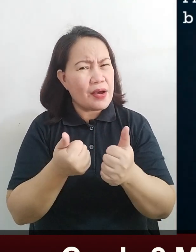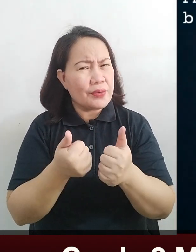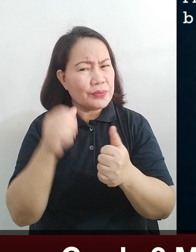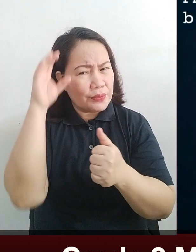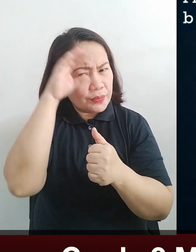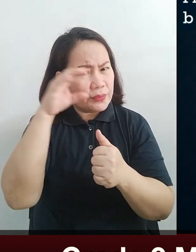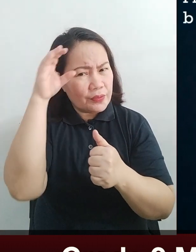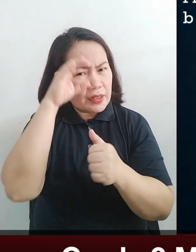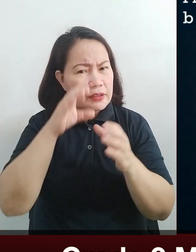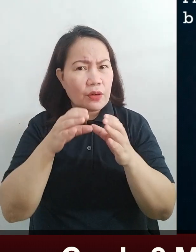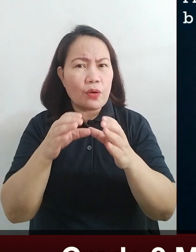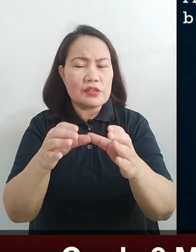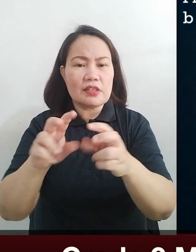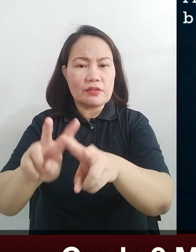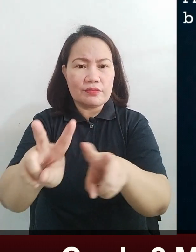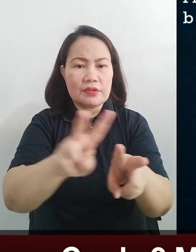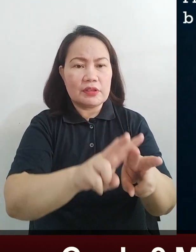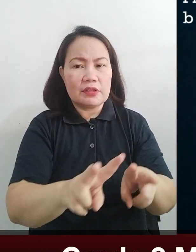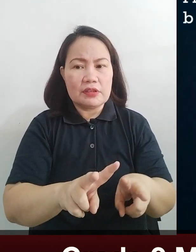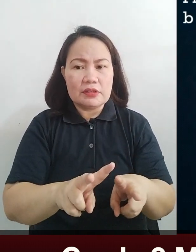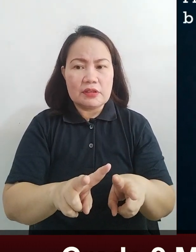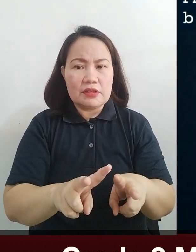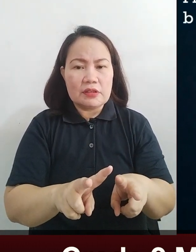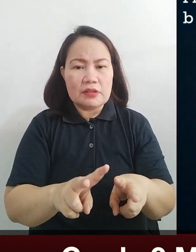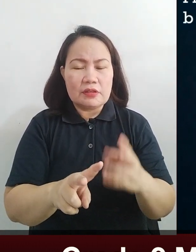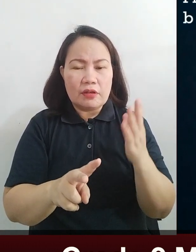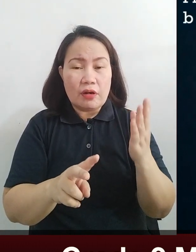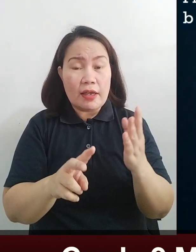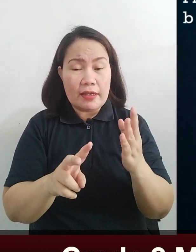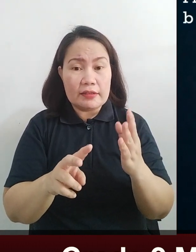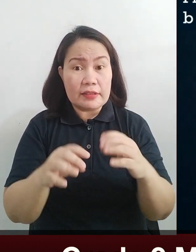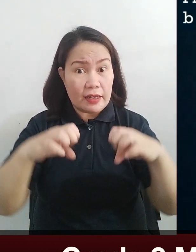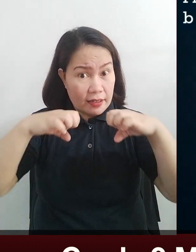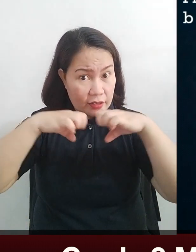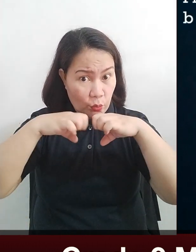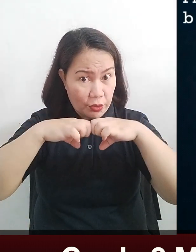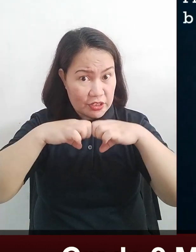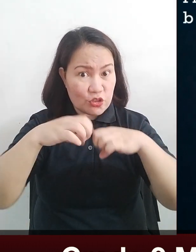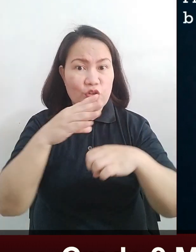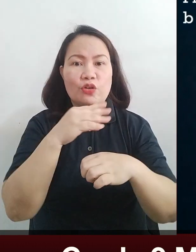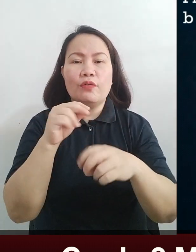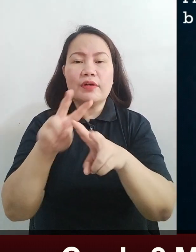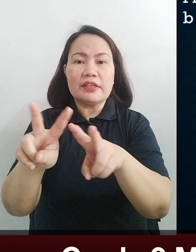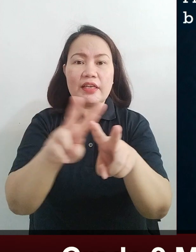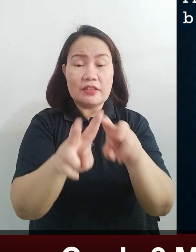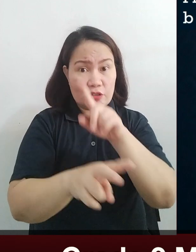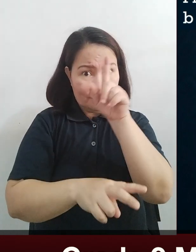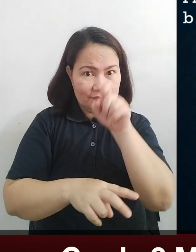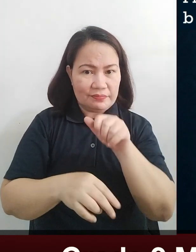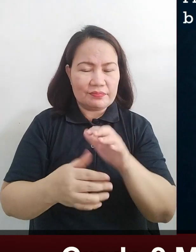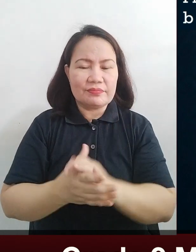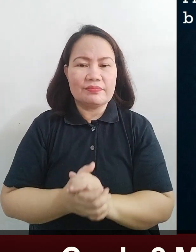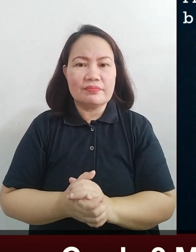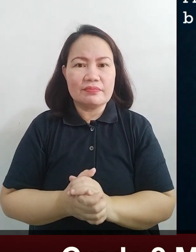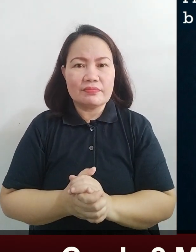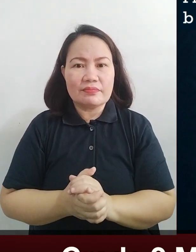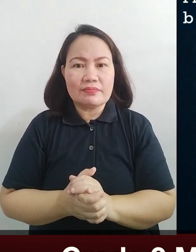So how to find the constant of variation and the equation of variation?